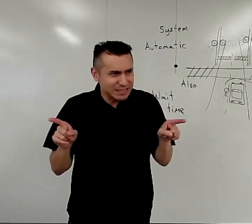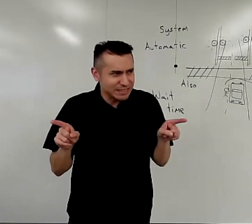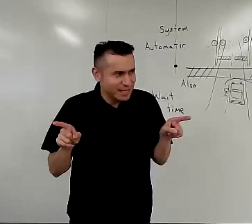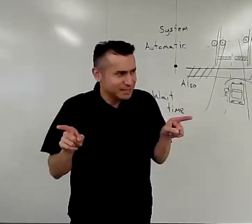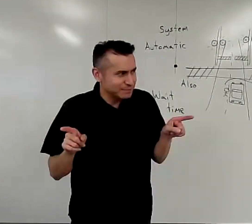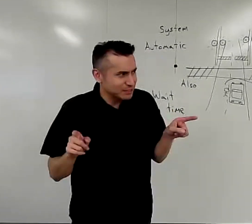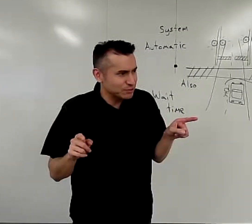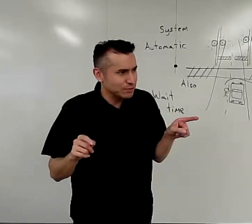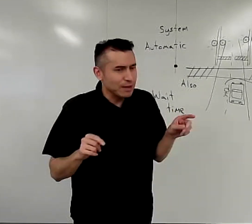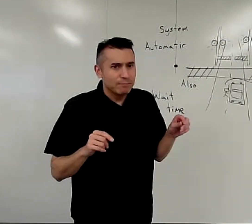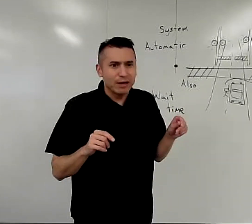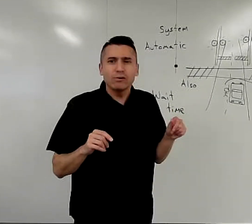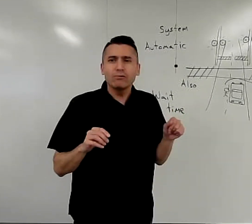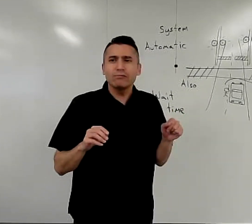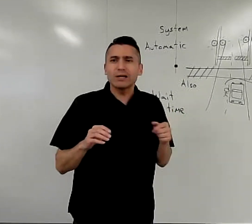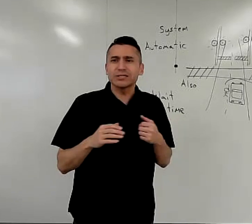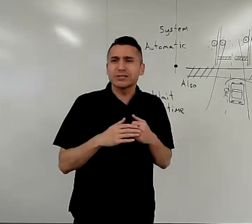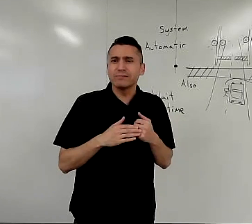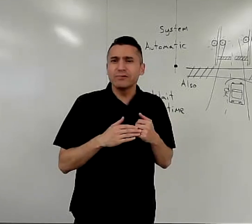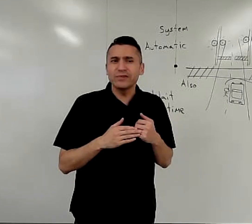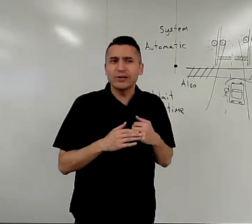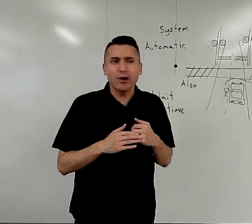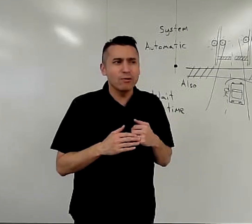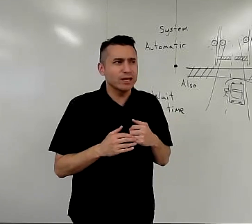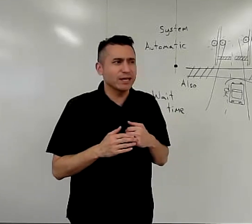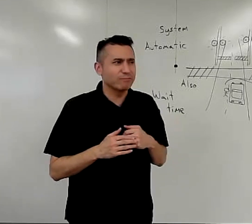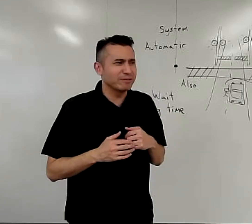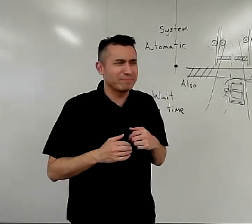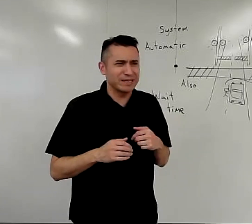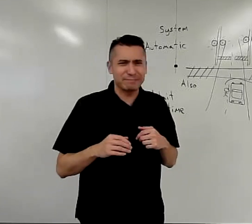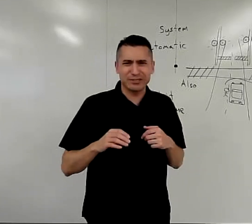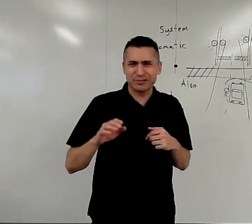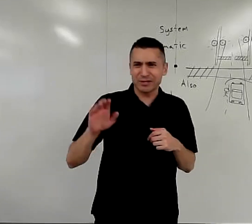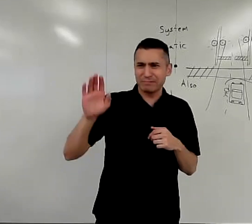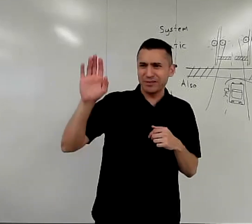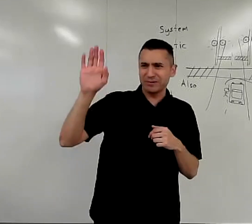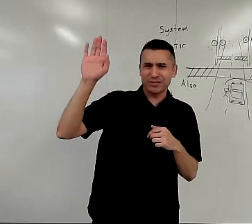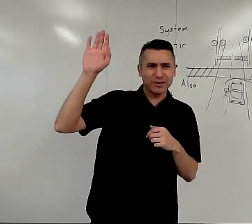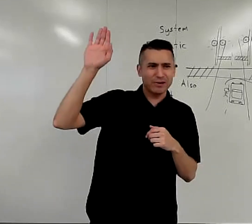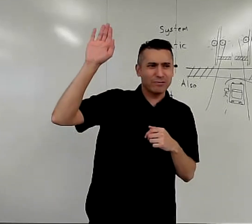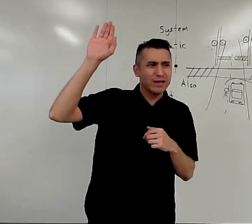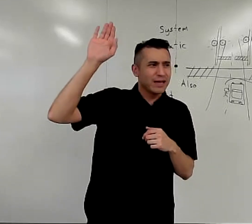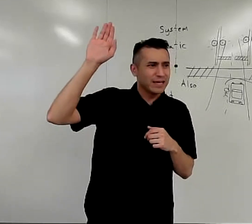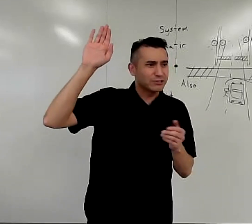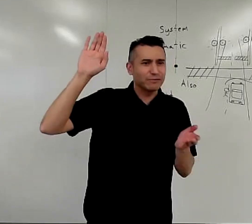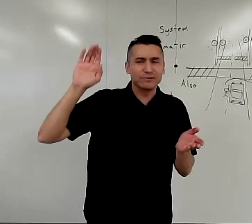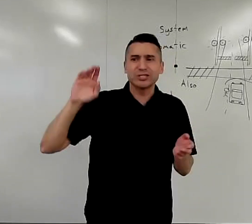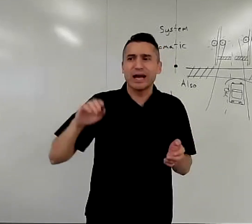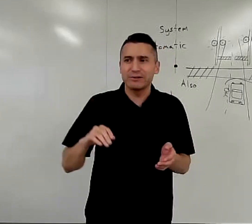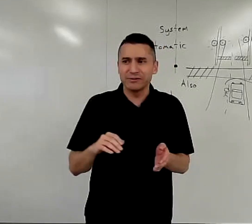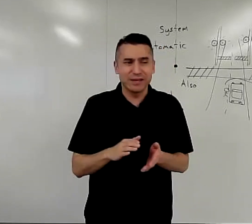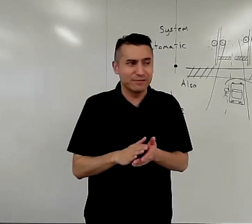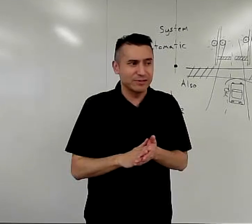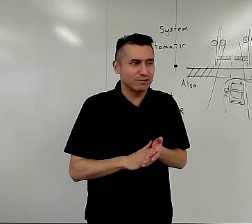mentioned this last semester, but who watched the movie Coda? It won Best Picture a couple years ago. It's short for Child of Deaf